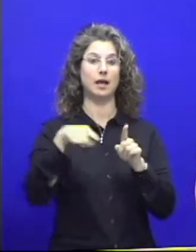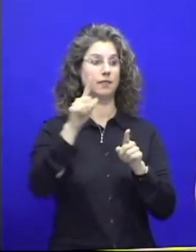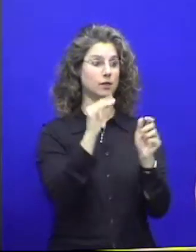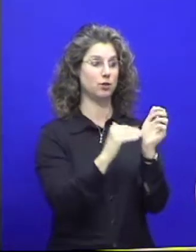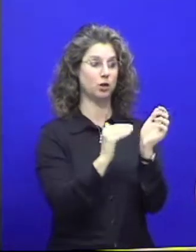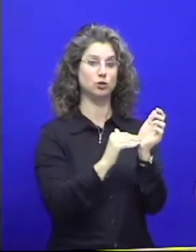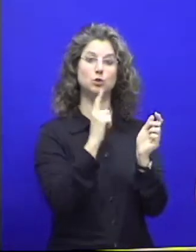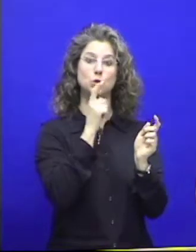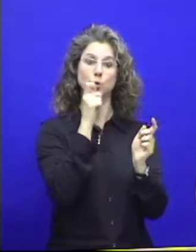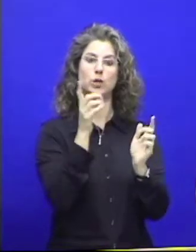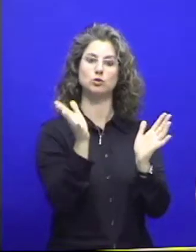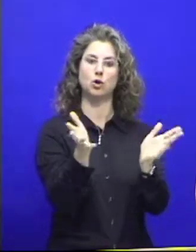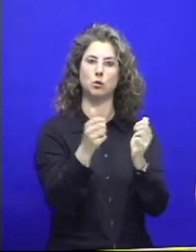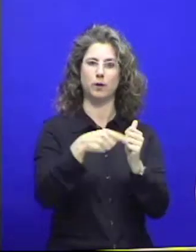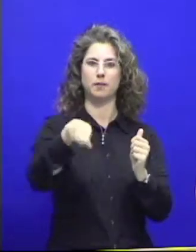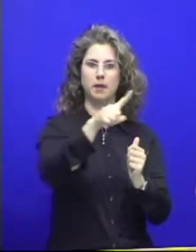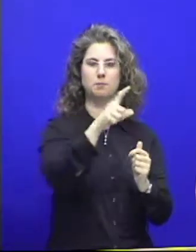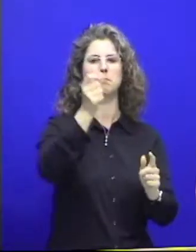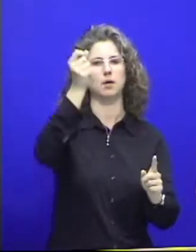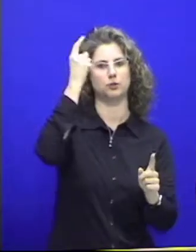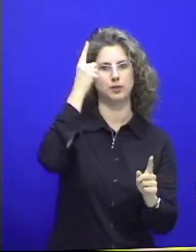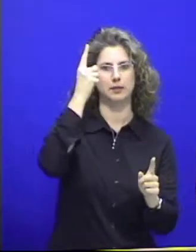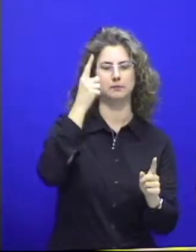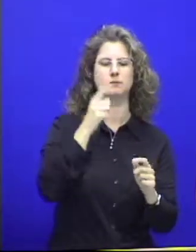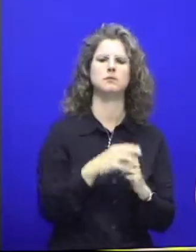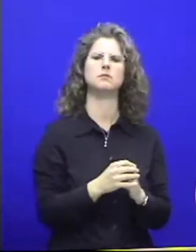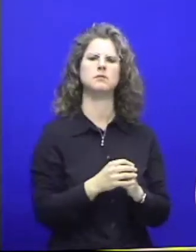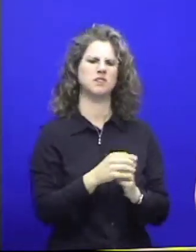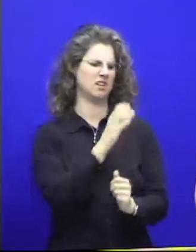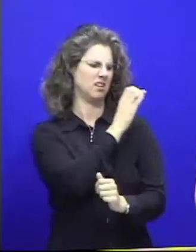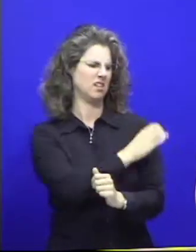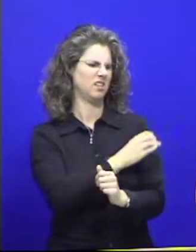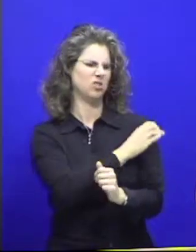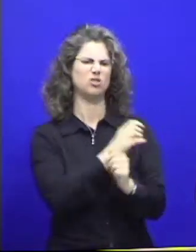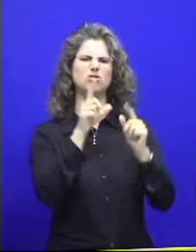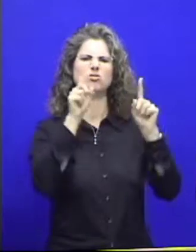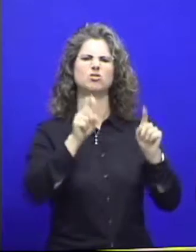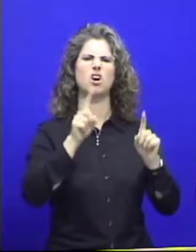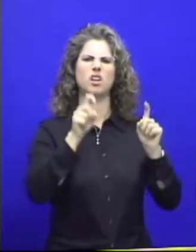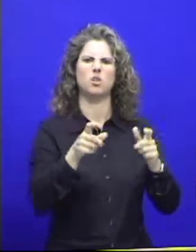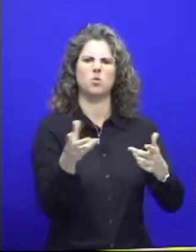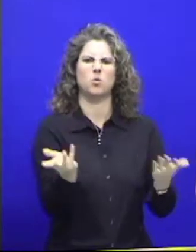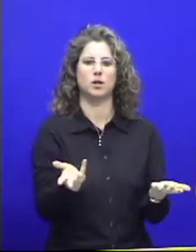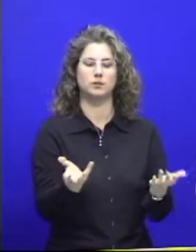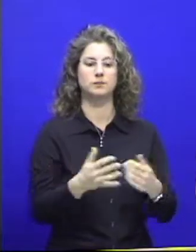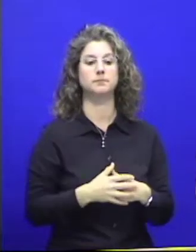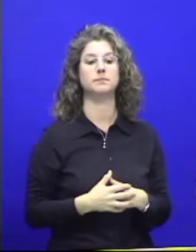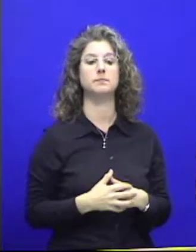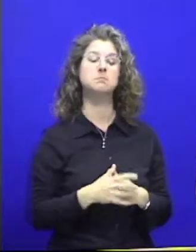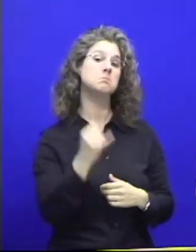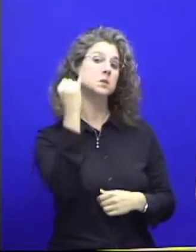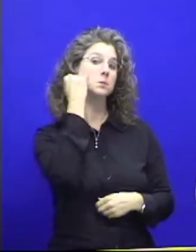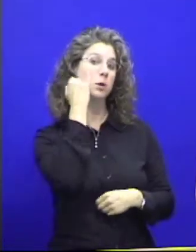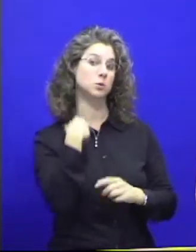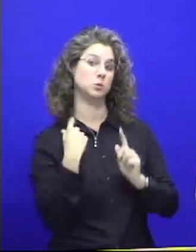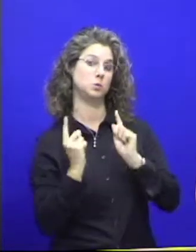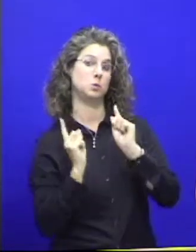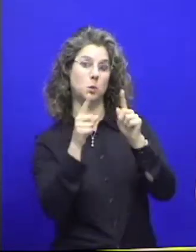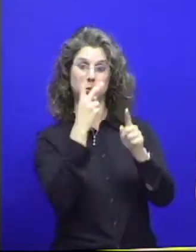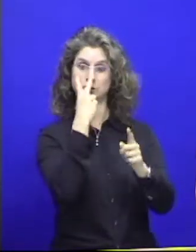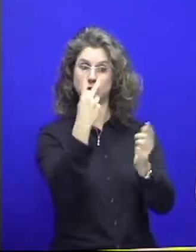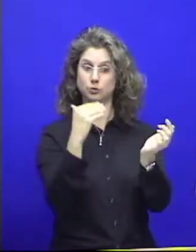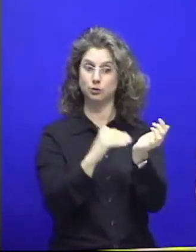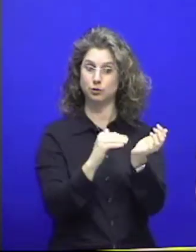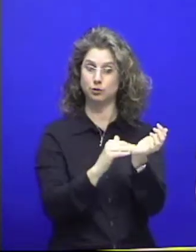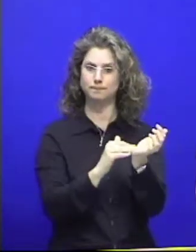might speak will understand them. So what is a clinical trial? Well, if you go to your doctor